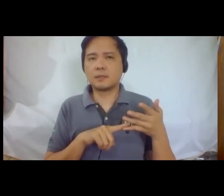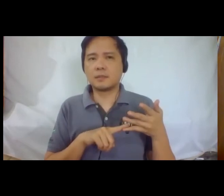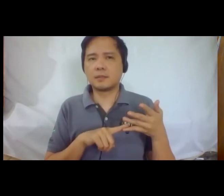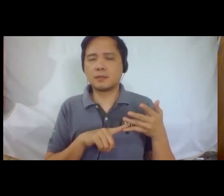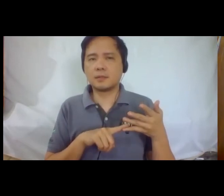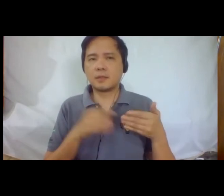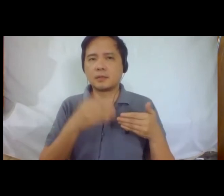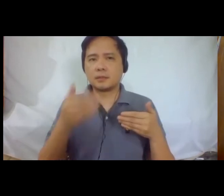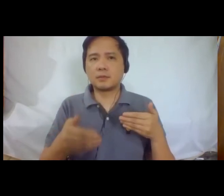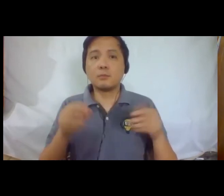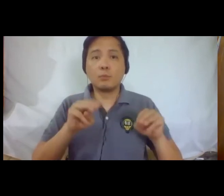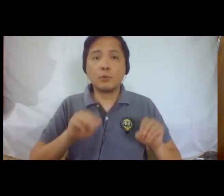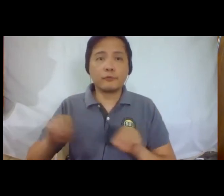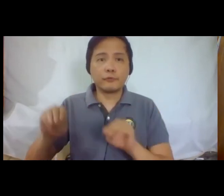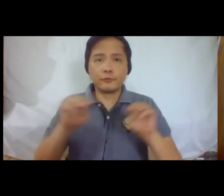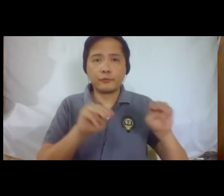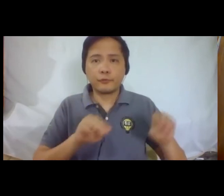movement,